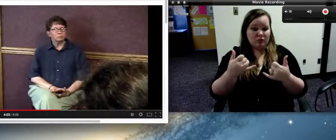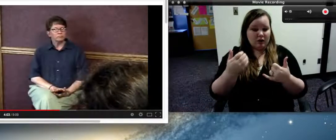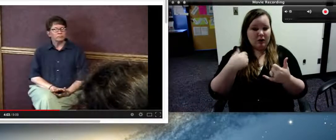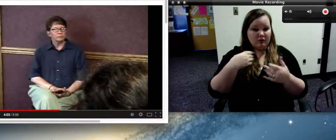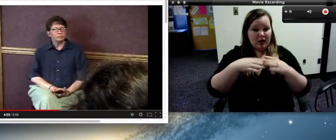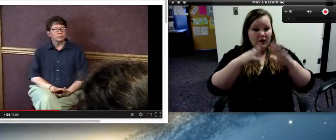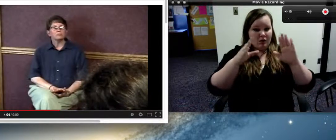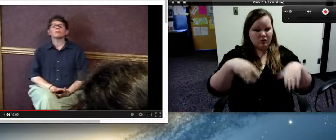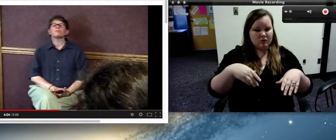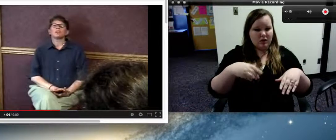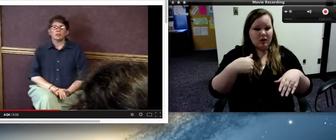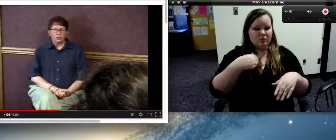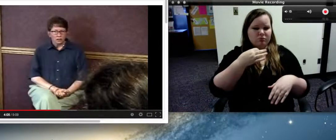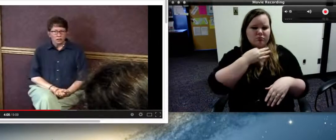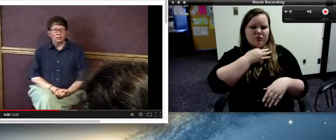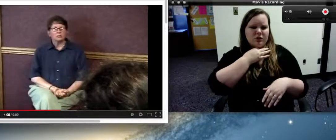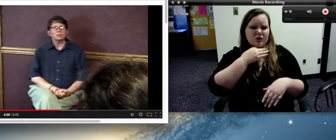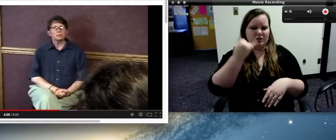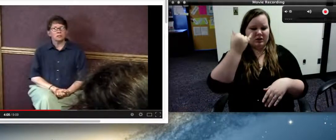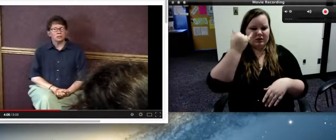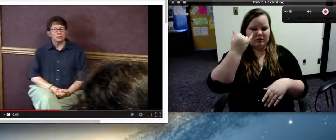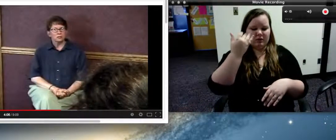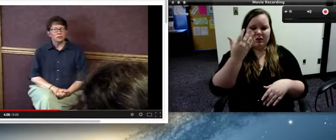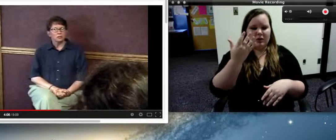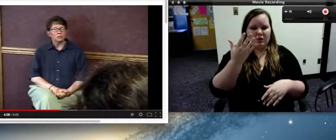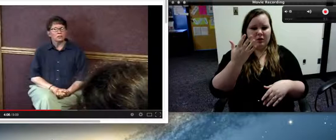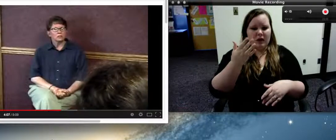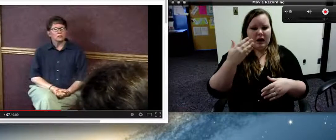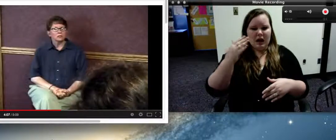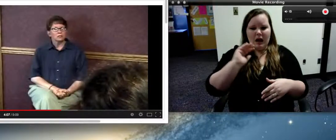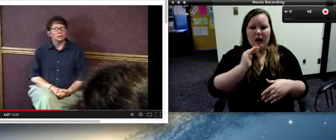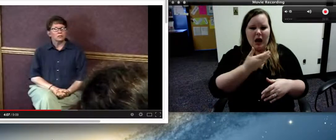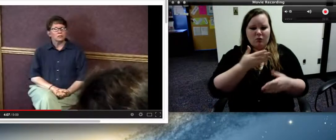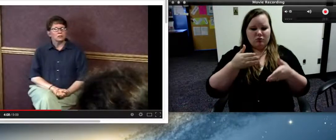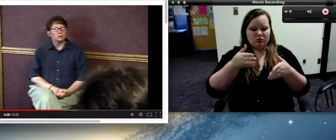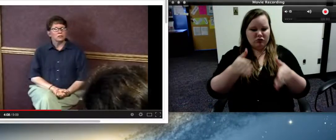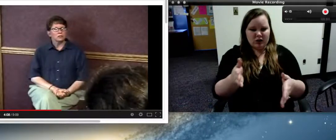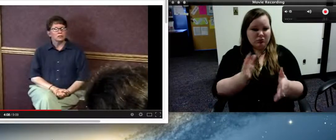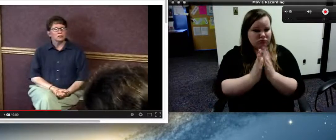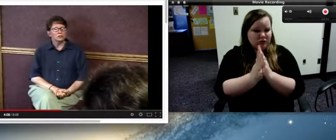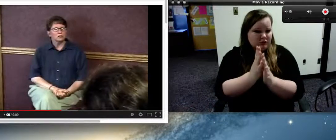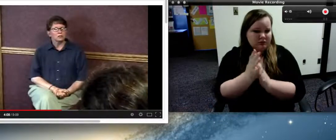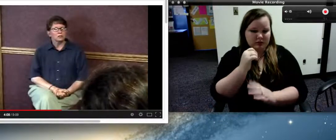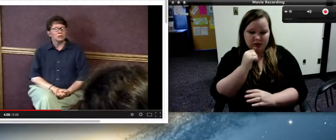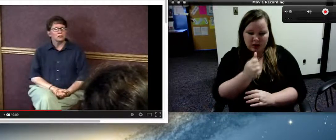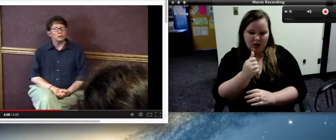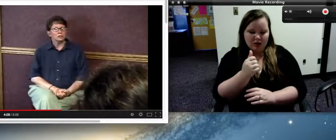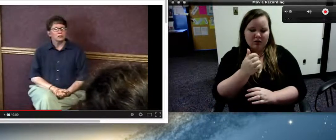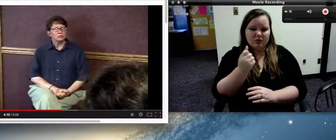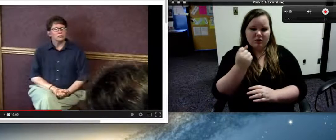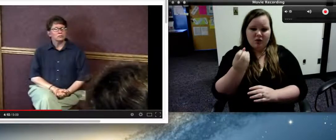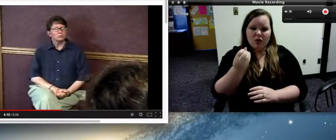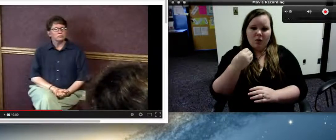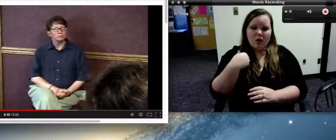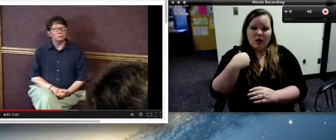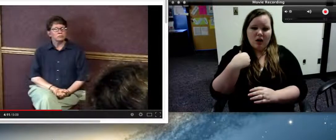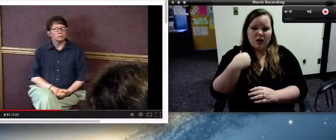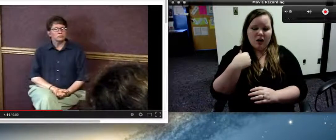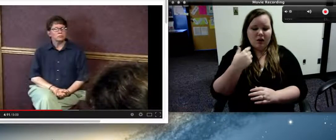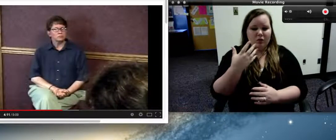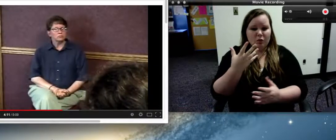because we're not on a very busy street, and I just don't know. It would be nice if I could let them out, just because I think they really would enjoy it.